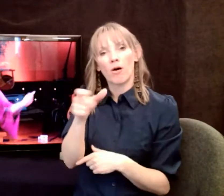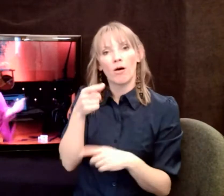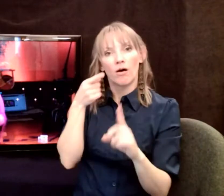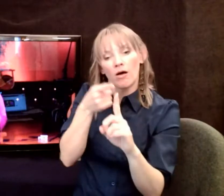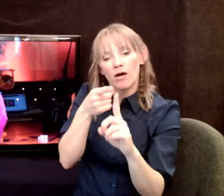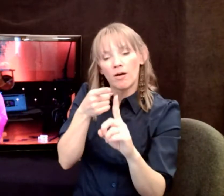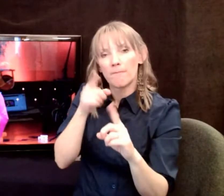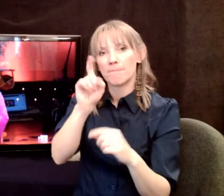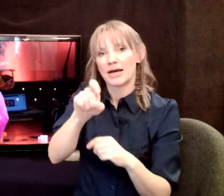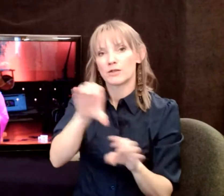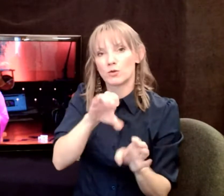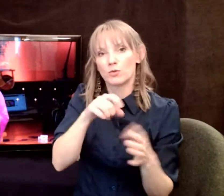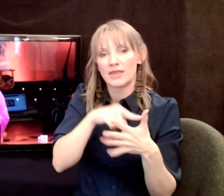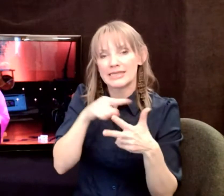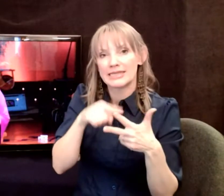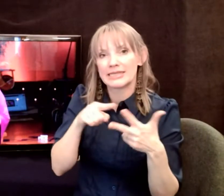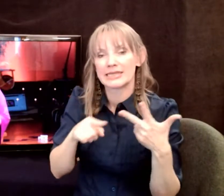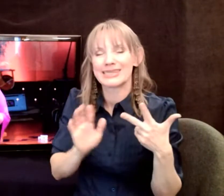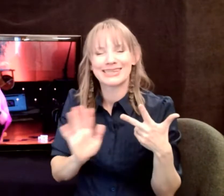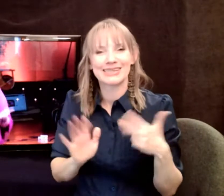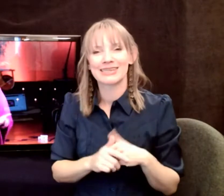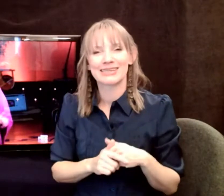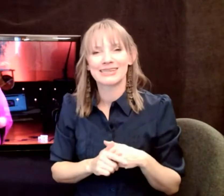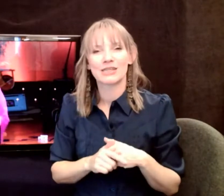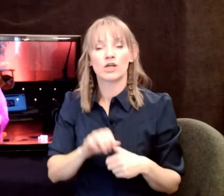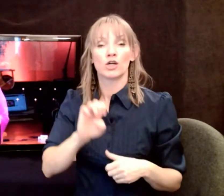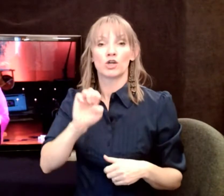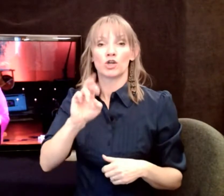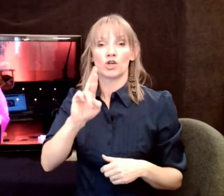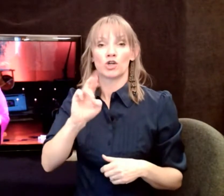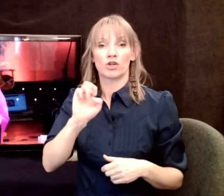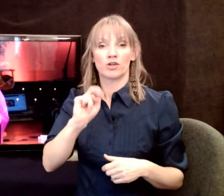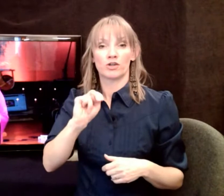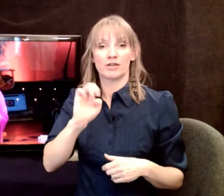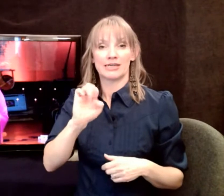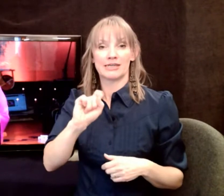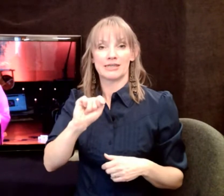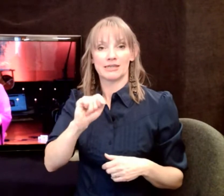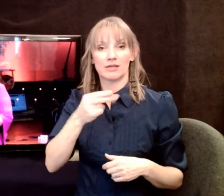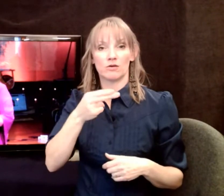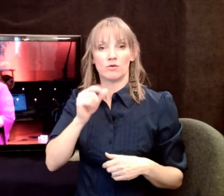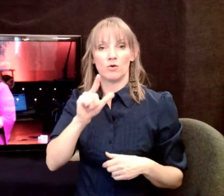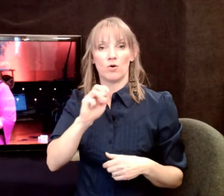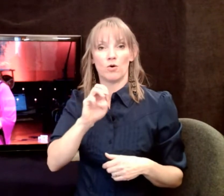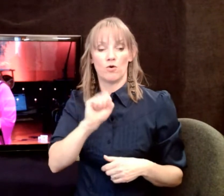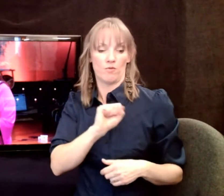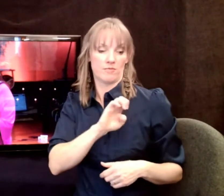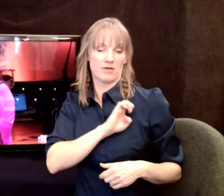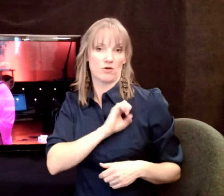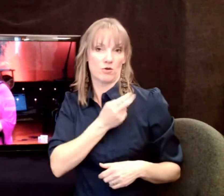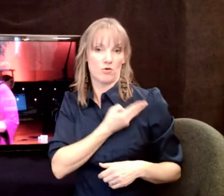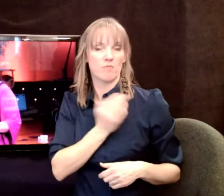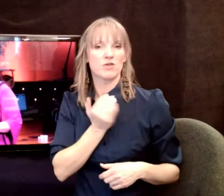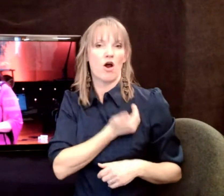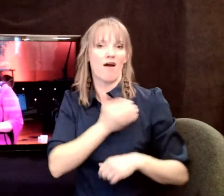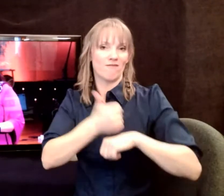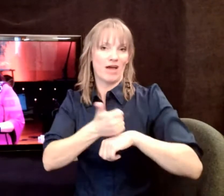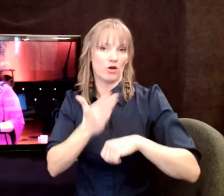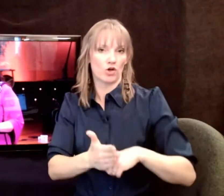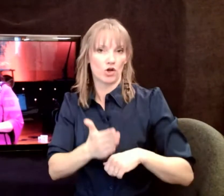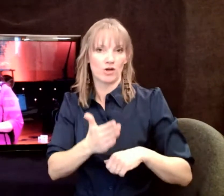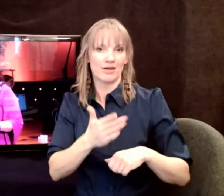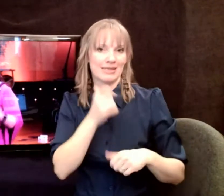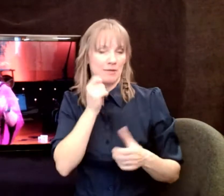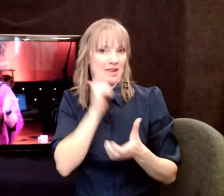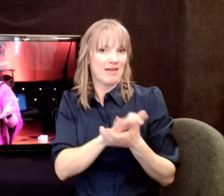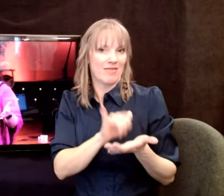for that. Ernest Holmes didn't believe that either, our wonderful founder. He said in The Science of Mind,